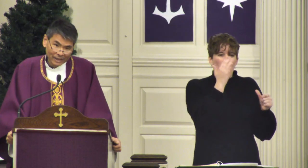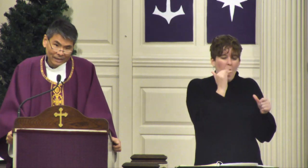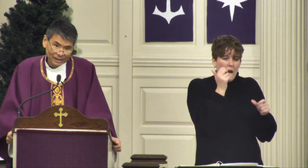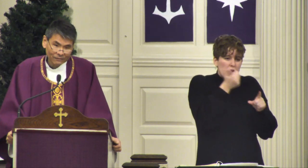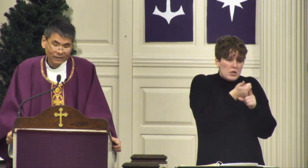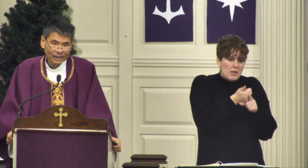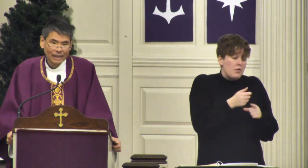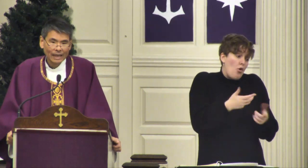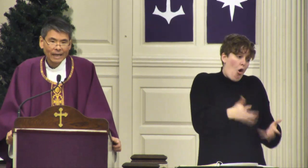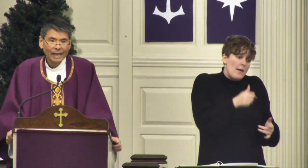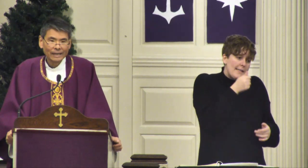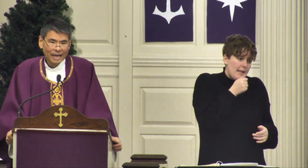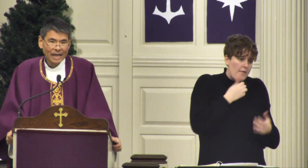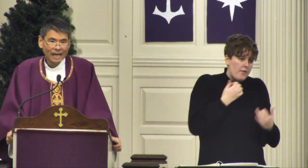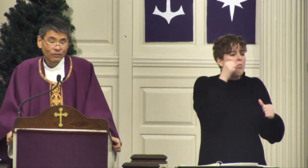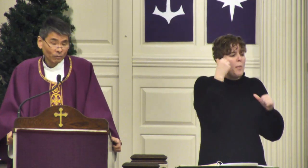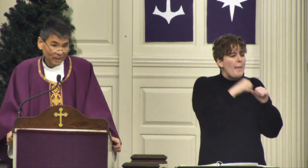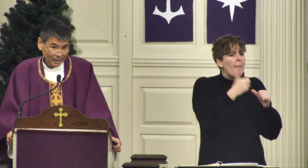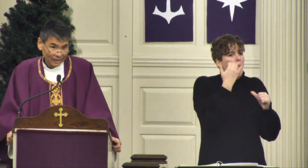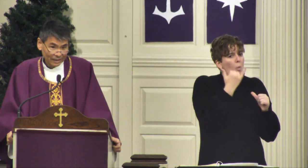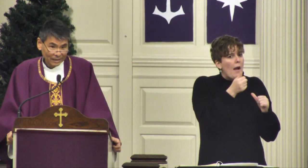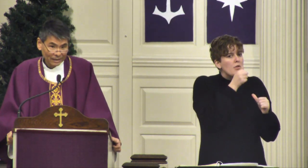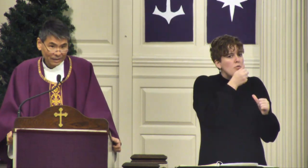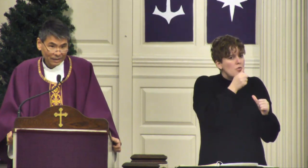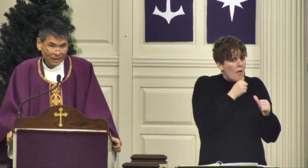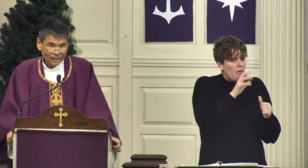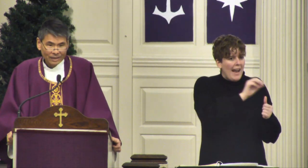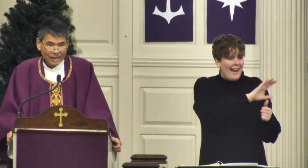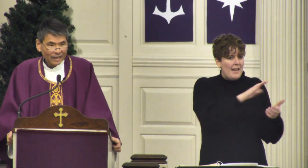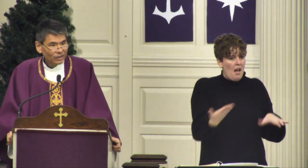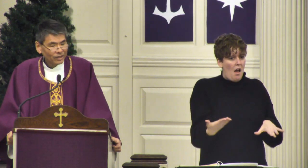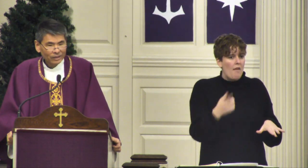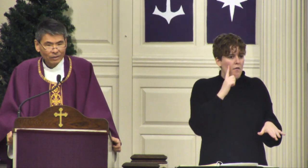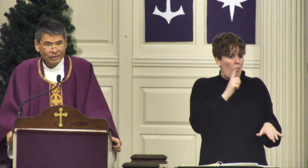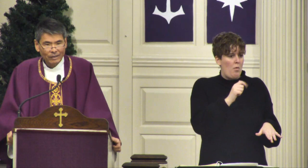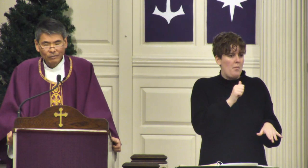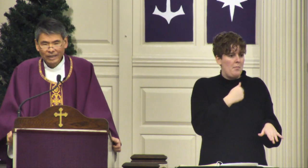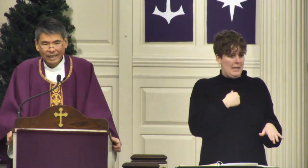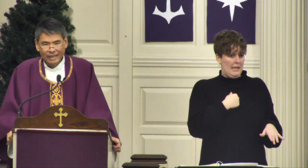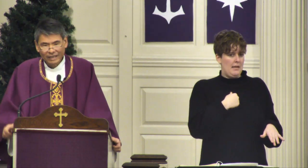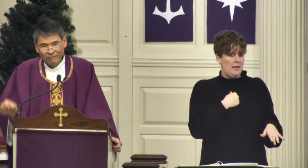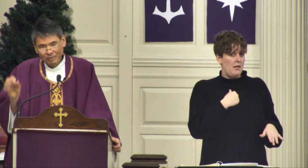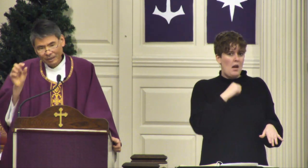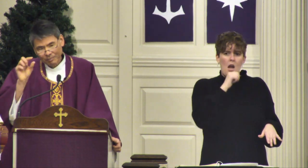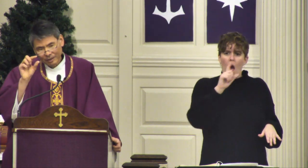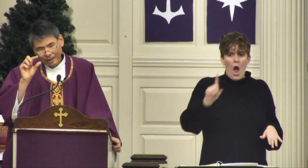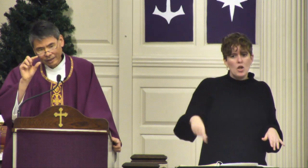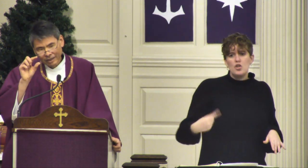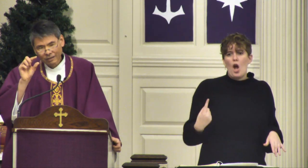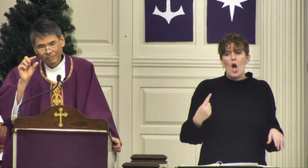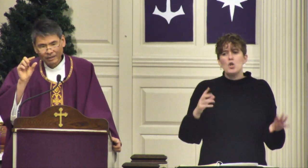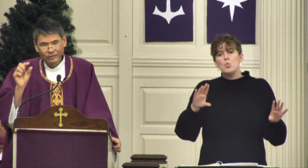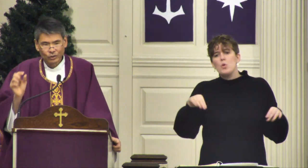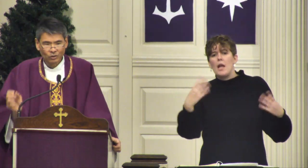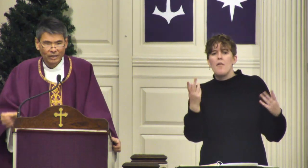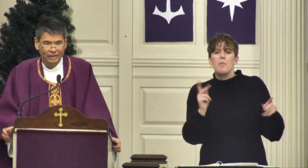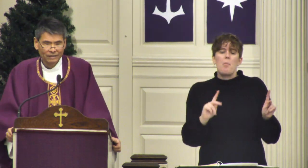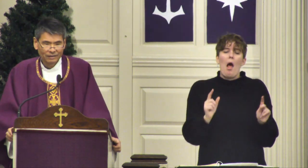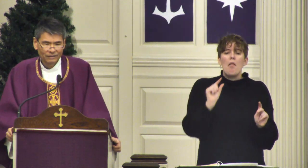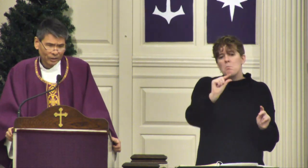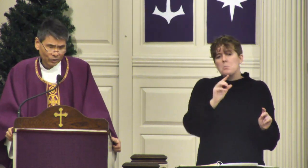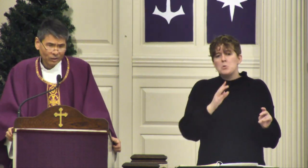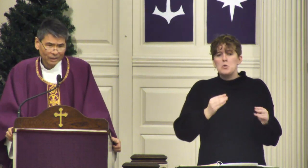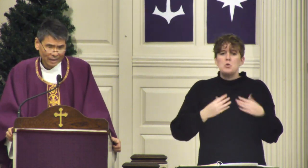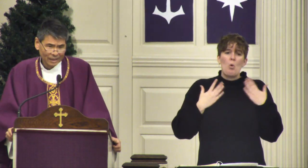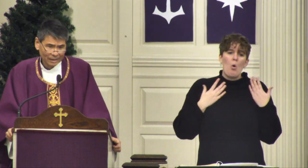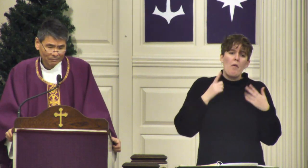already suffering, and die for me. Not just so that we can give people a little bit of joy for a